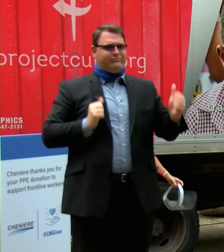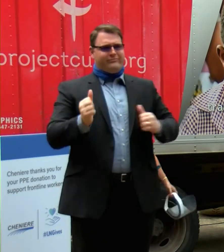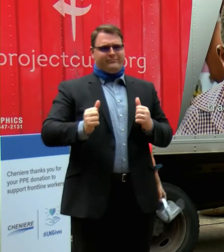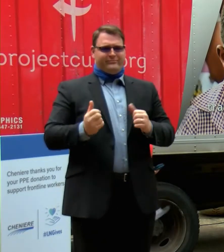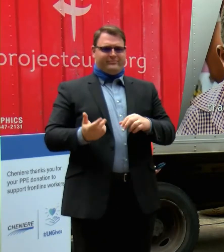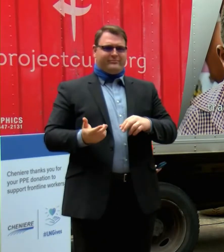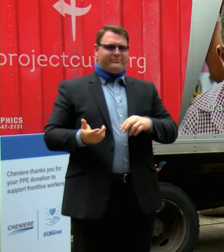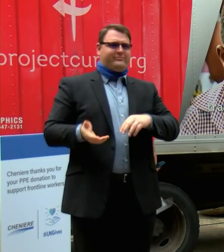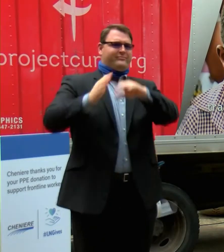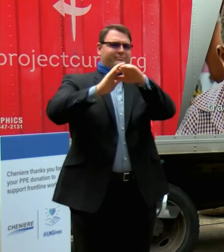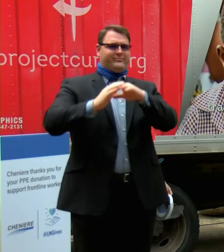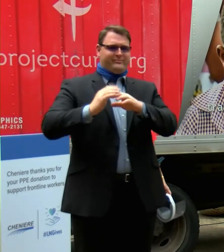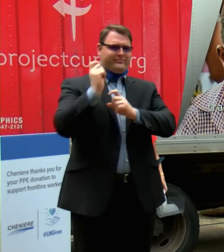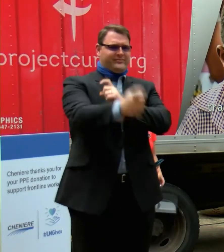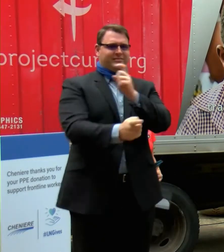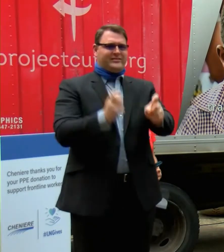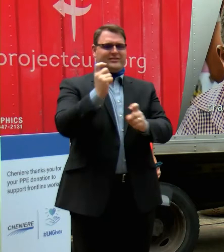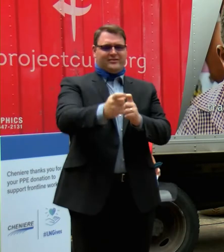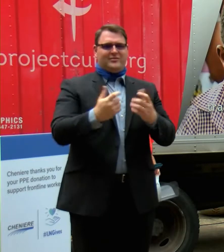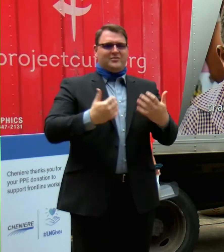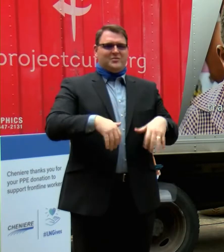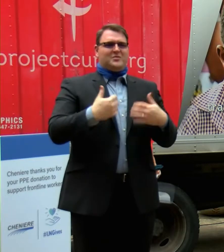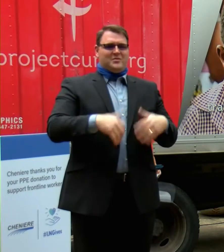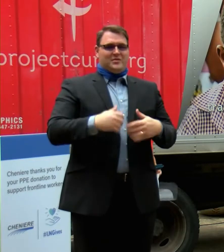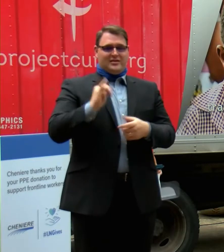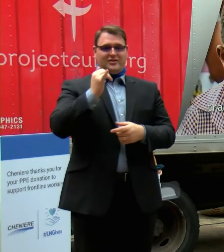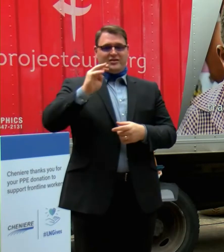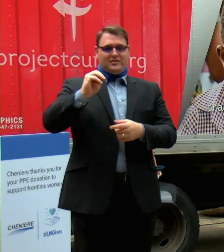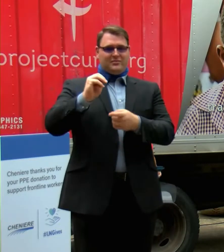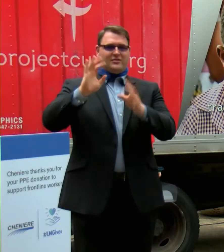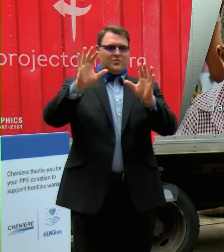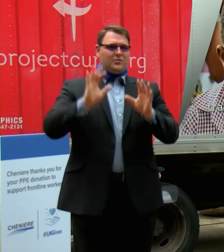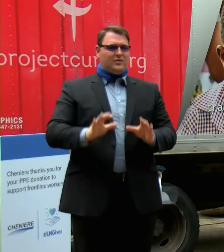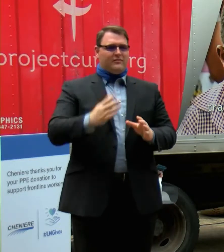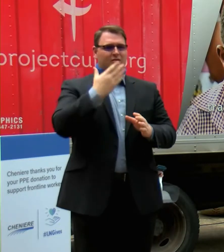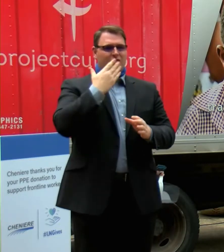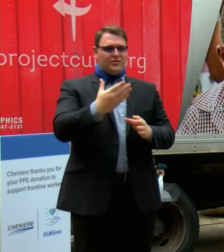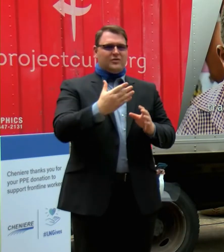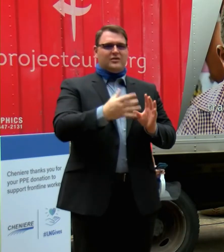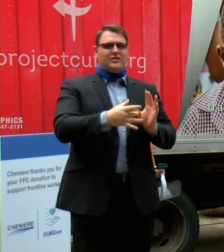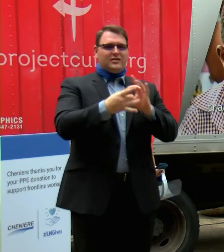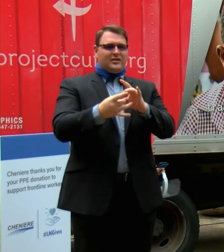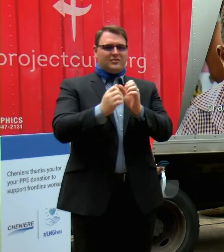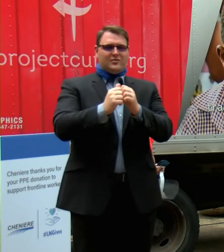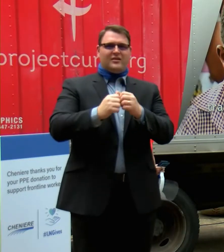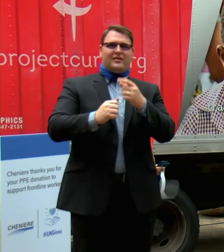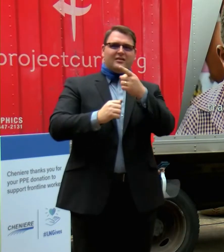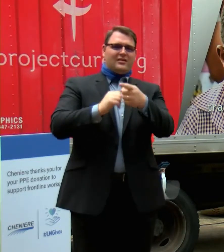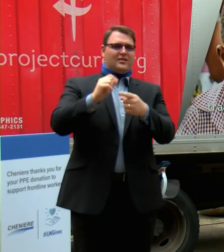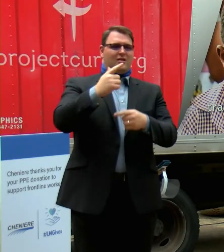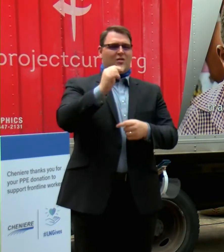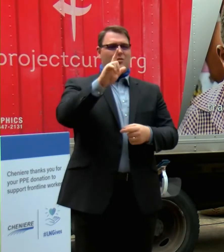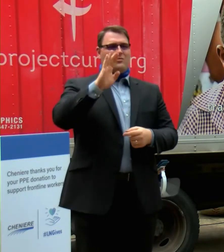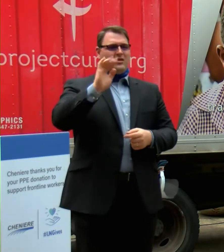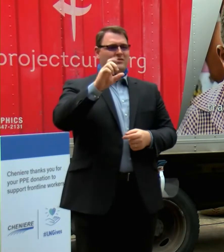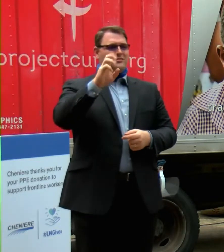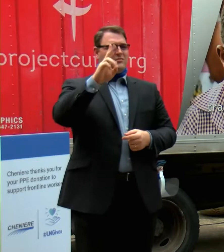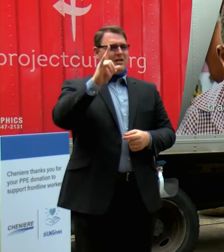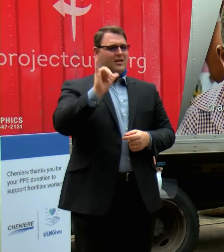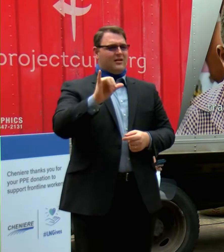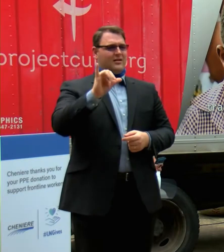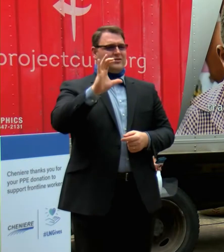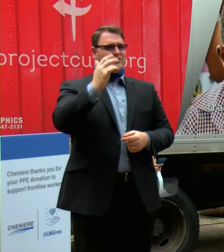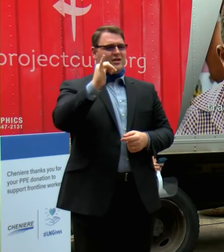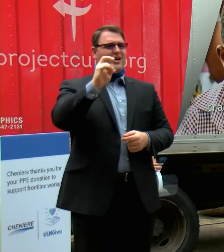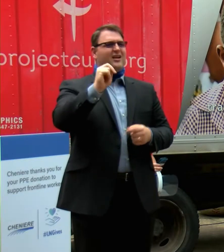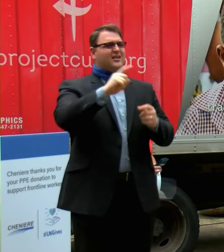because Jim has just been very, very helpful with his connection to a global supply chain of helping the medical center, helping the city to bring in needed supplies to the